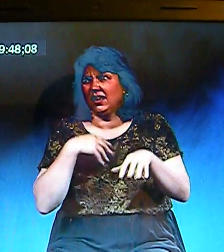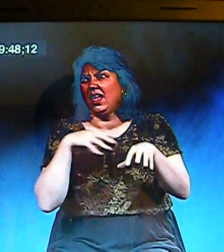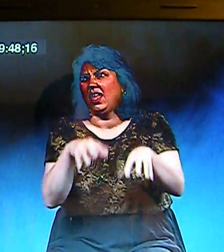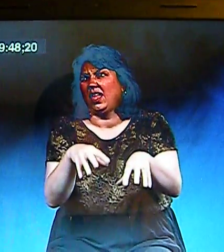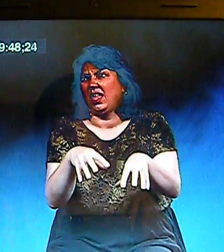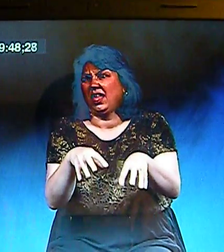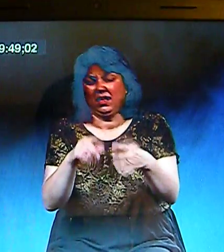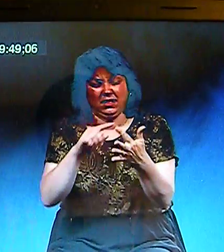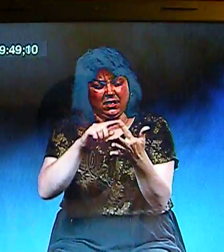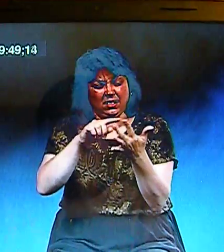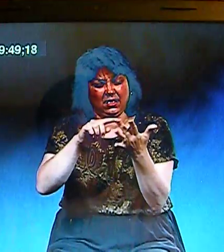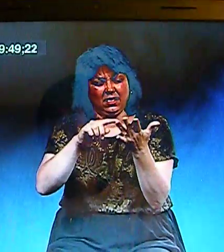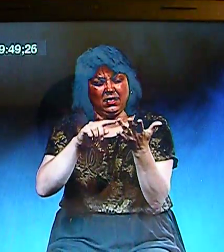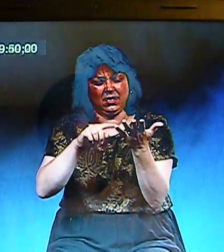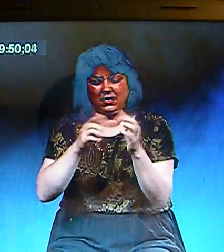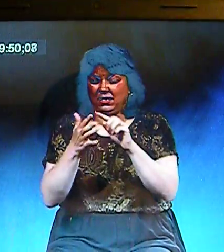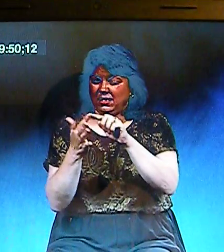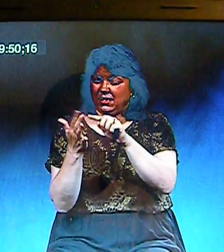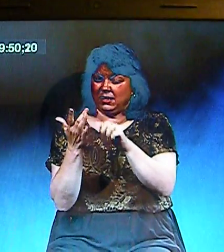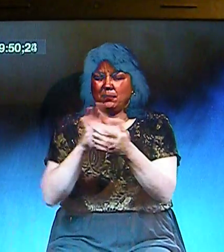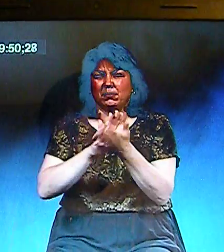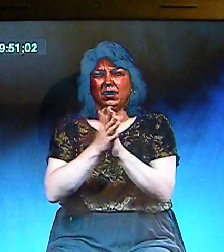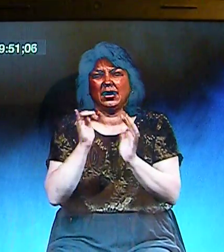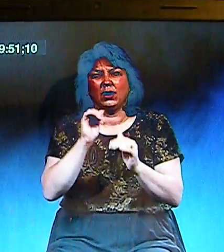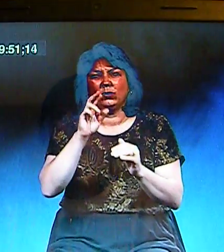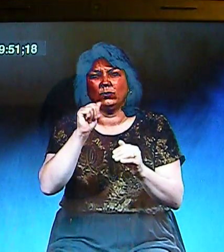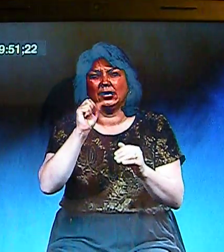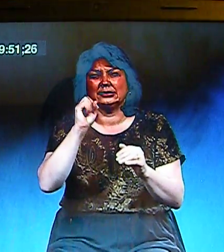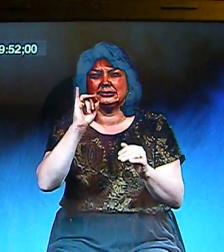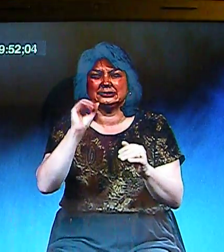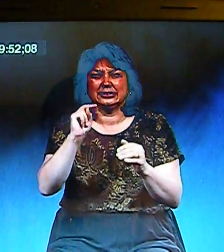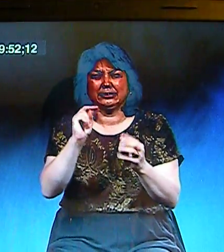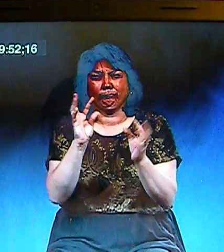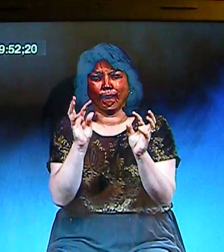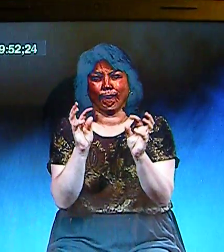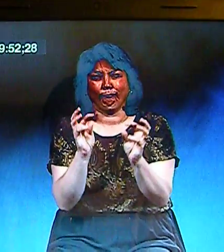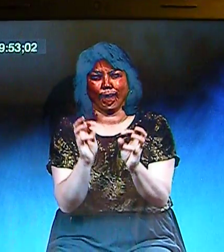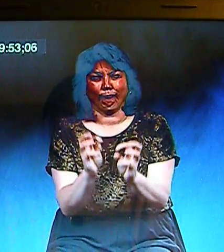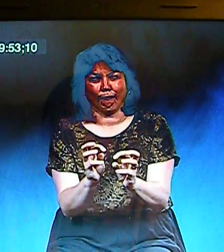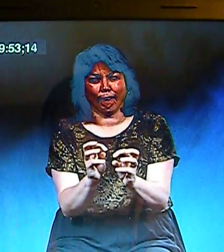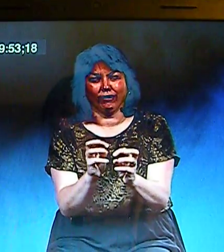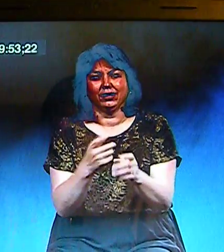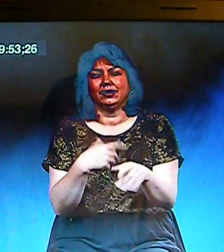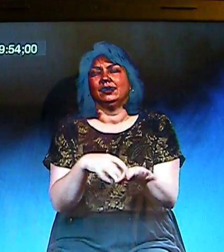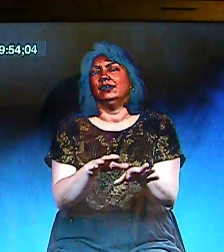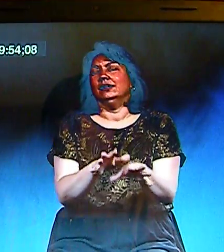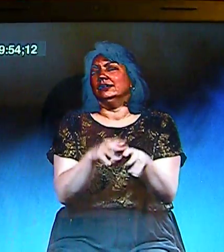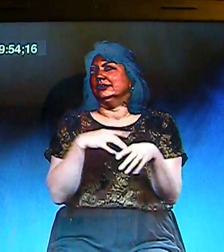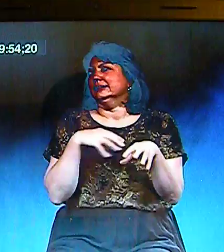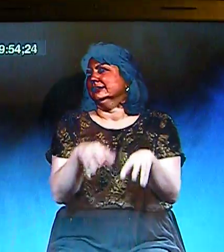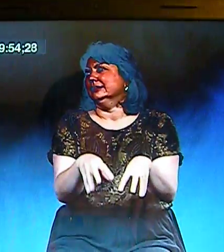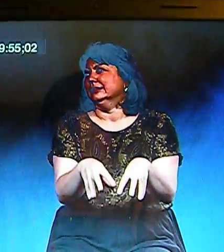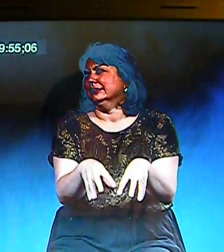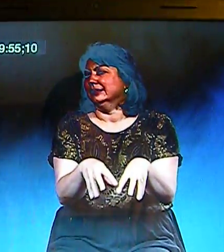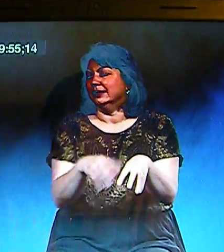person, and meanwhile, after 3 or 4 hours, my fingertips had shriveled up